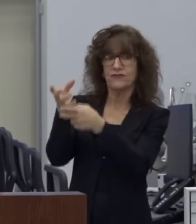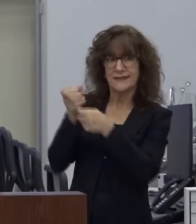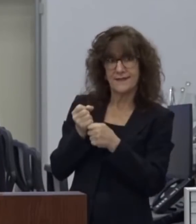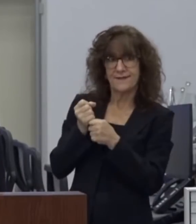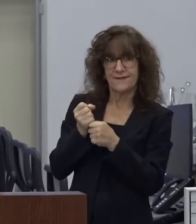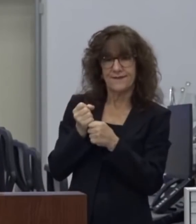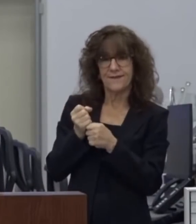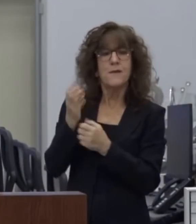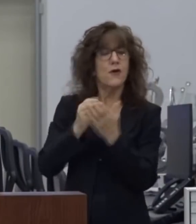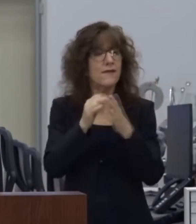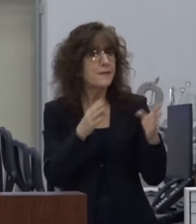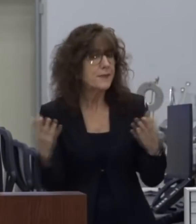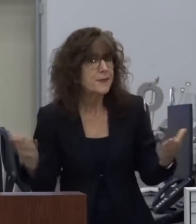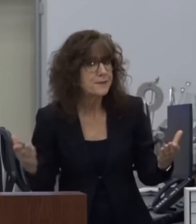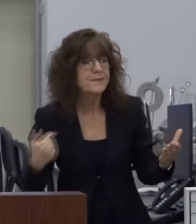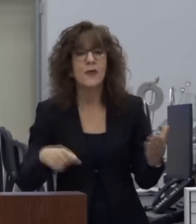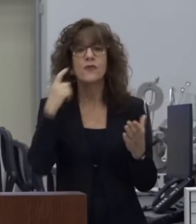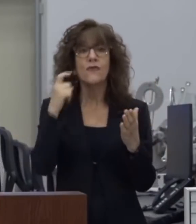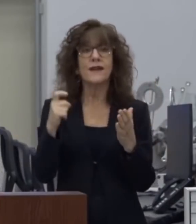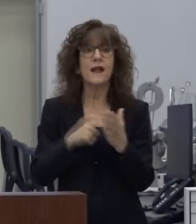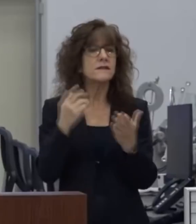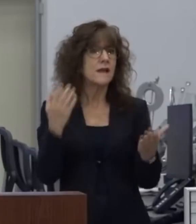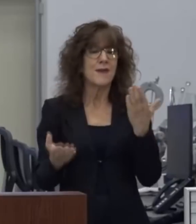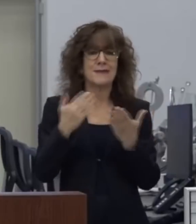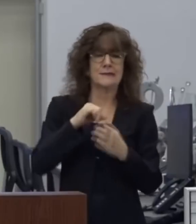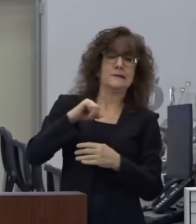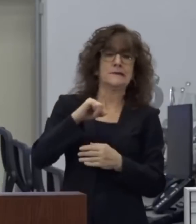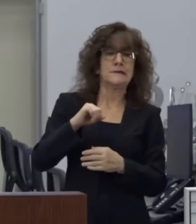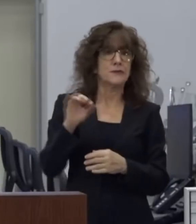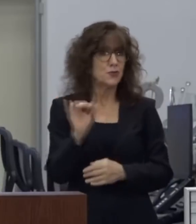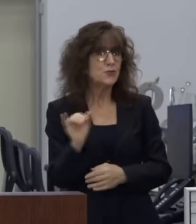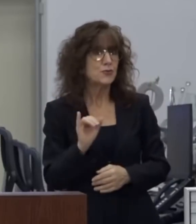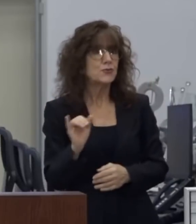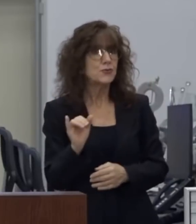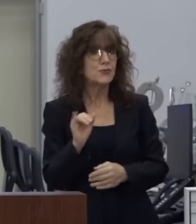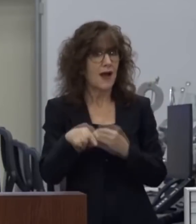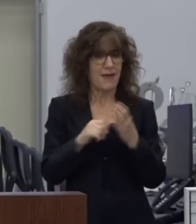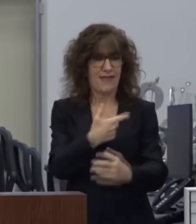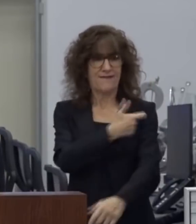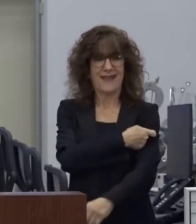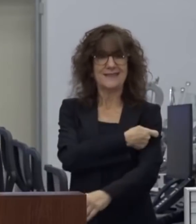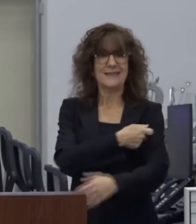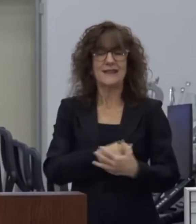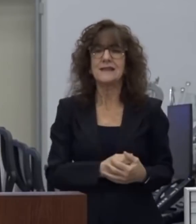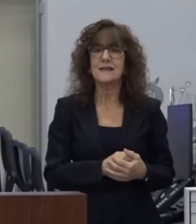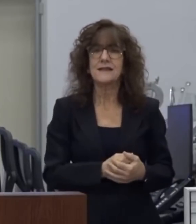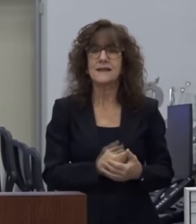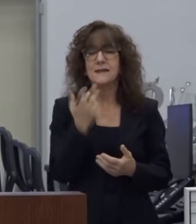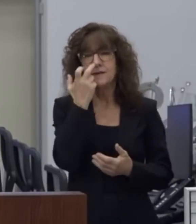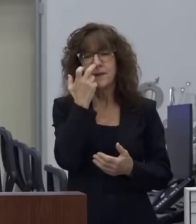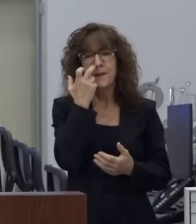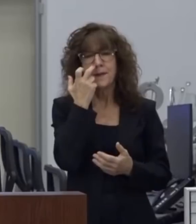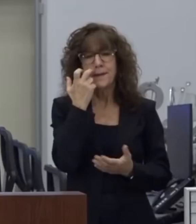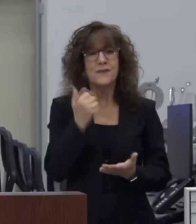And as a part of that plan, we recognize that there may be some hesitancy as well regarding the vaccine. And to help address